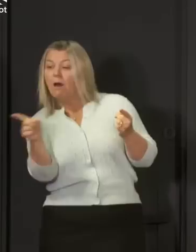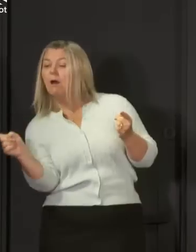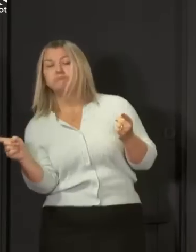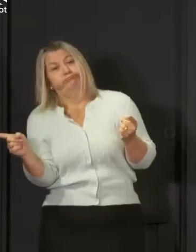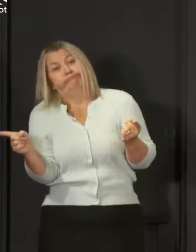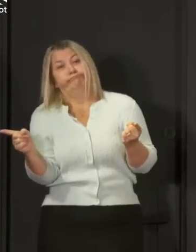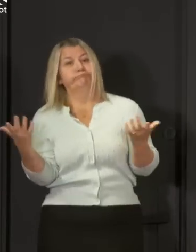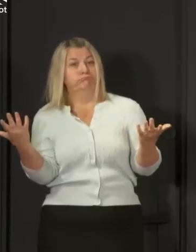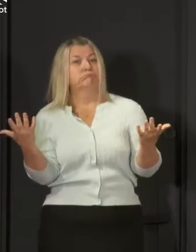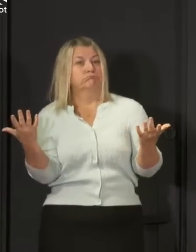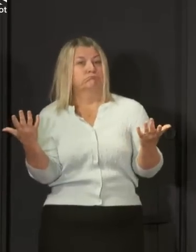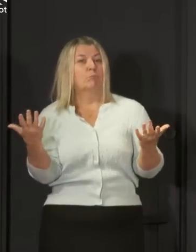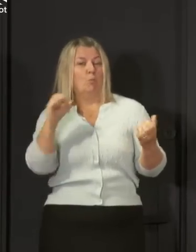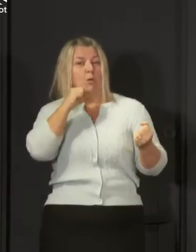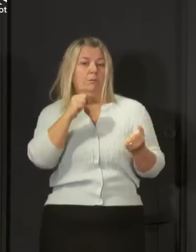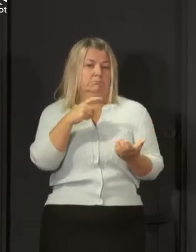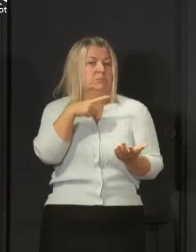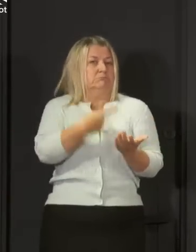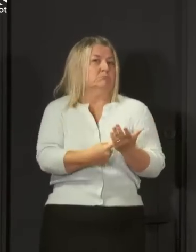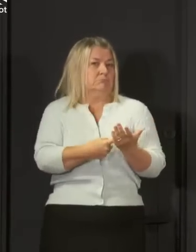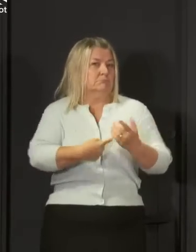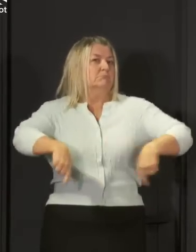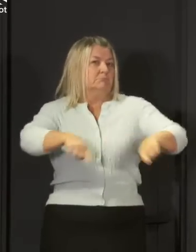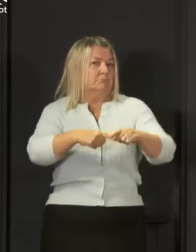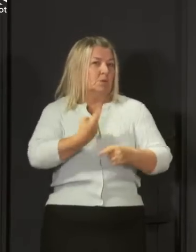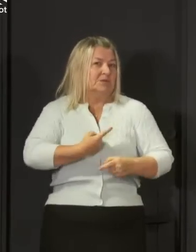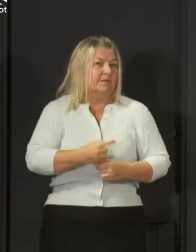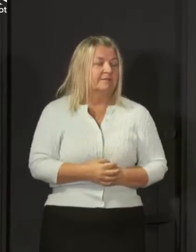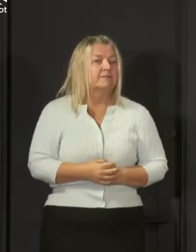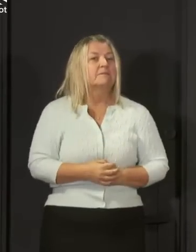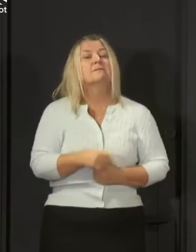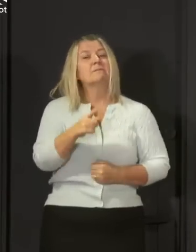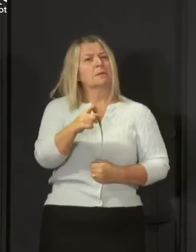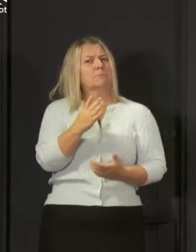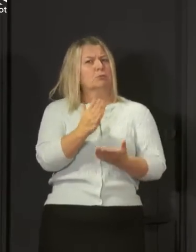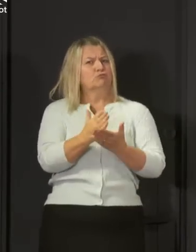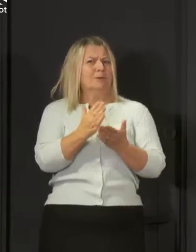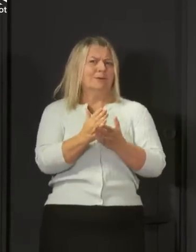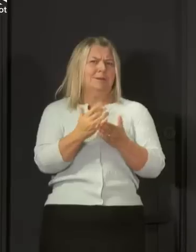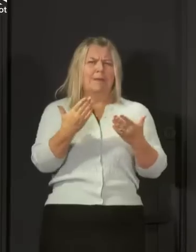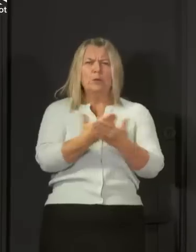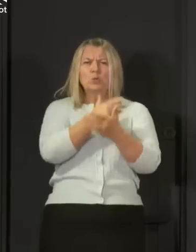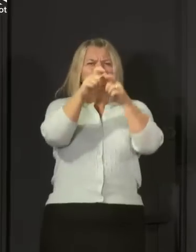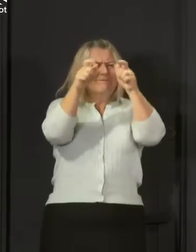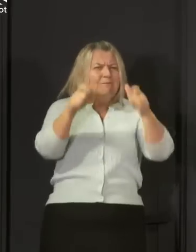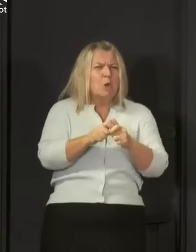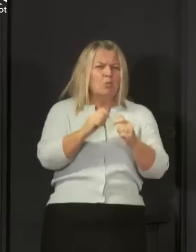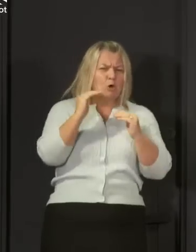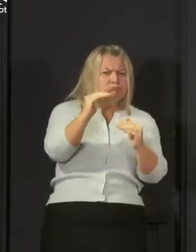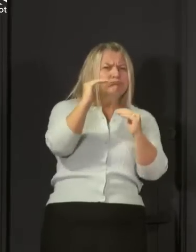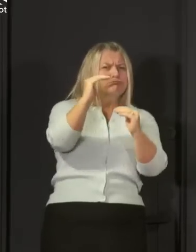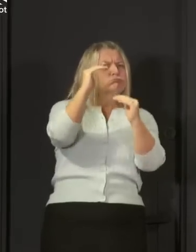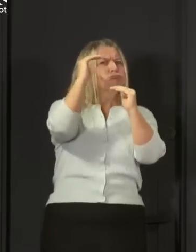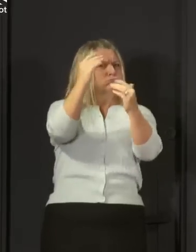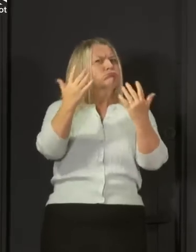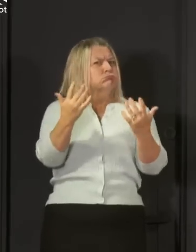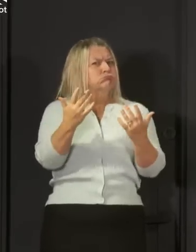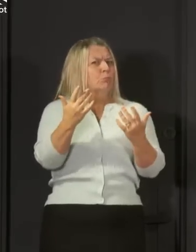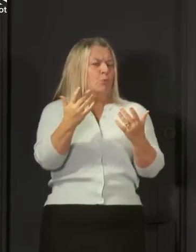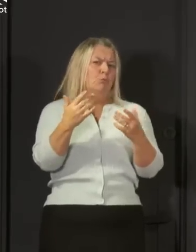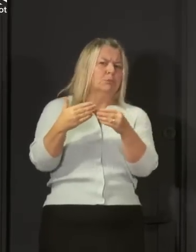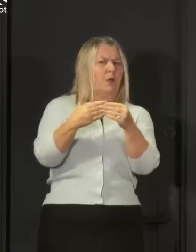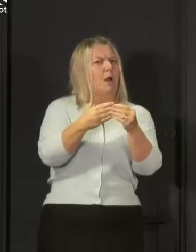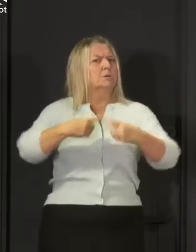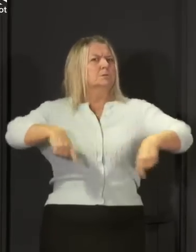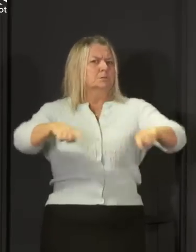level. The publication of a new framework will be a key step to guide us through the next phase of the pandemic,